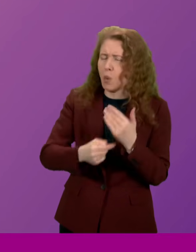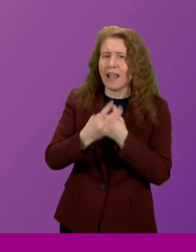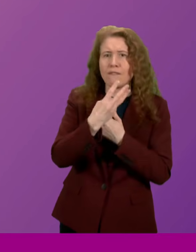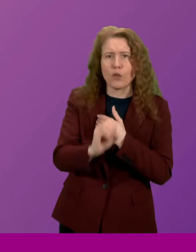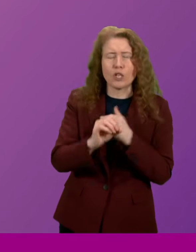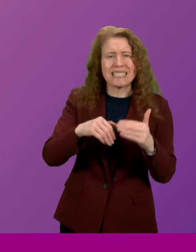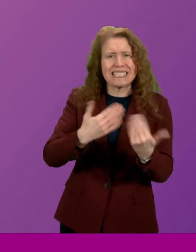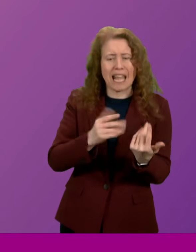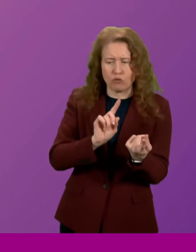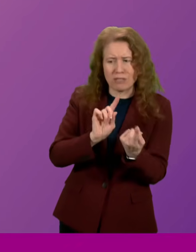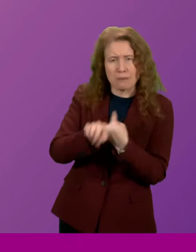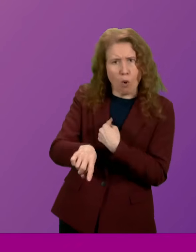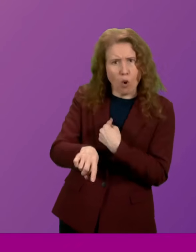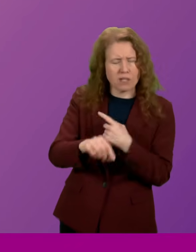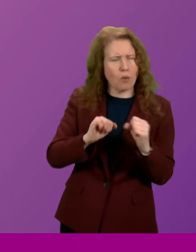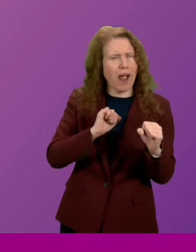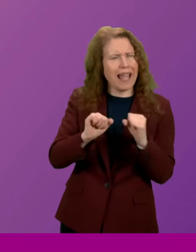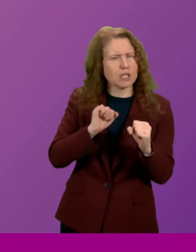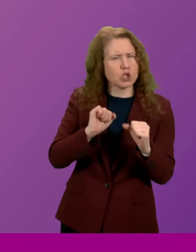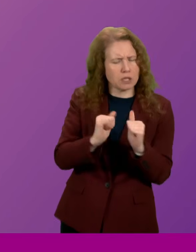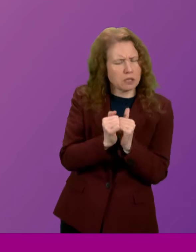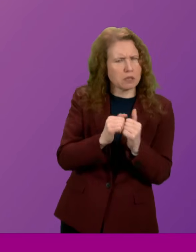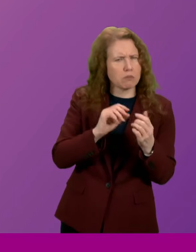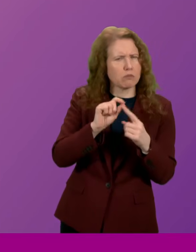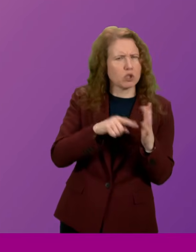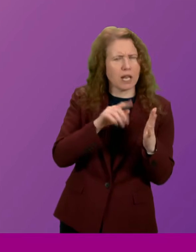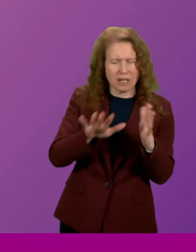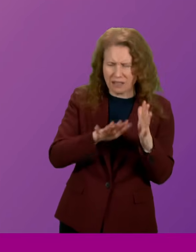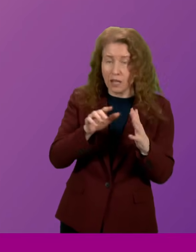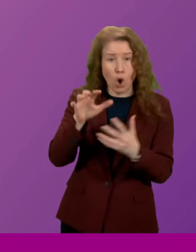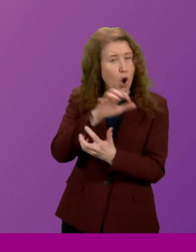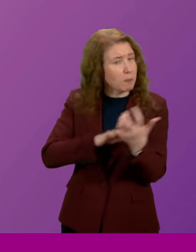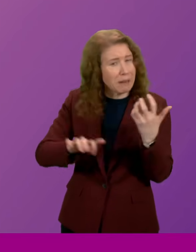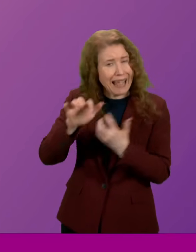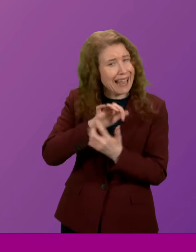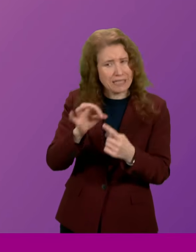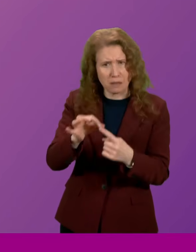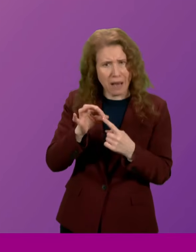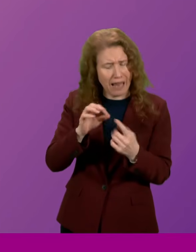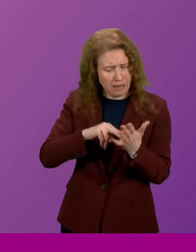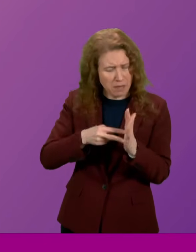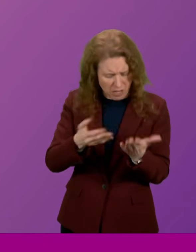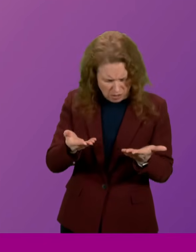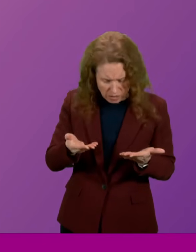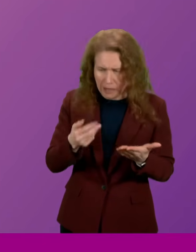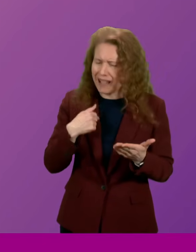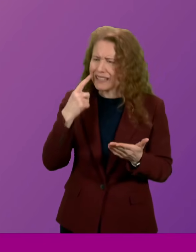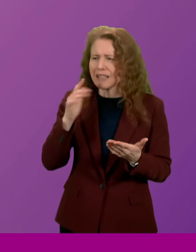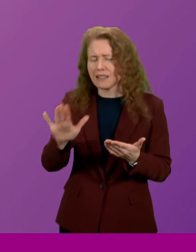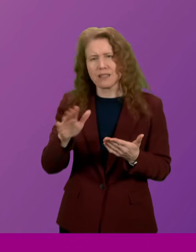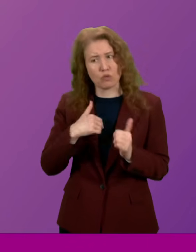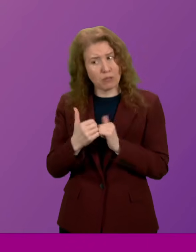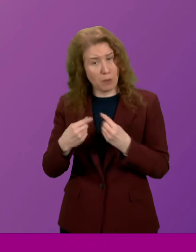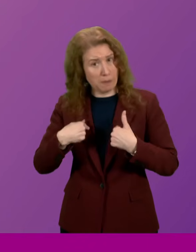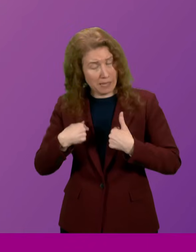each application. Given the complexity of these projects, would the First Minister agree with me that it would be more